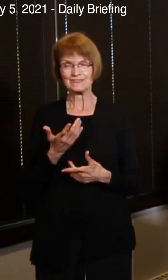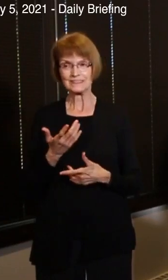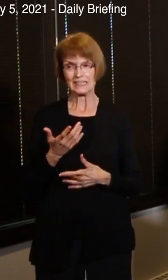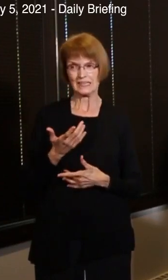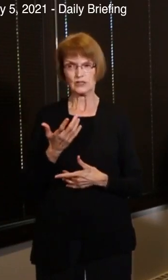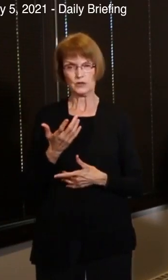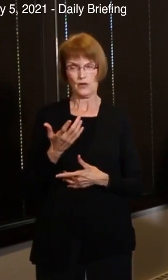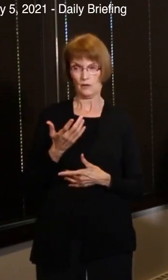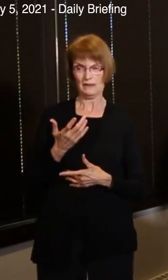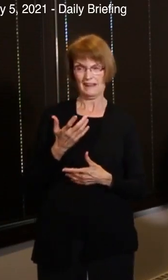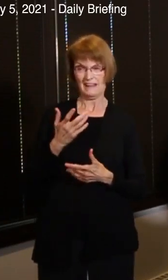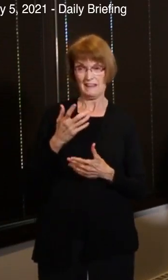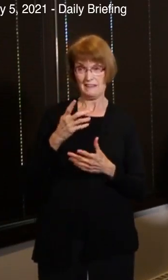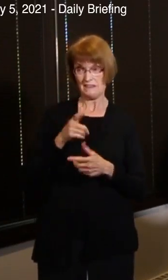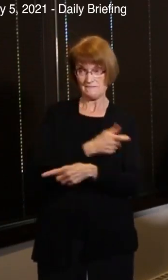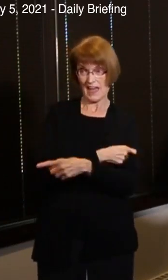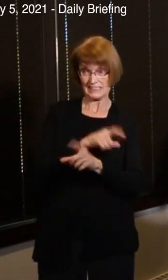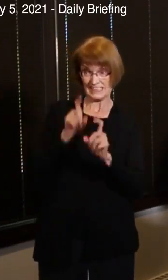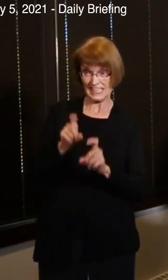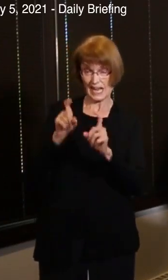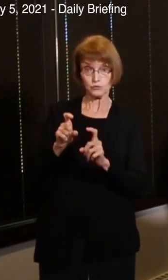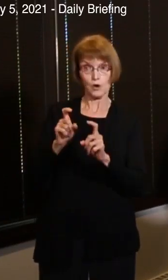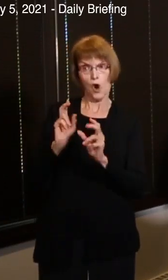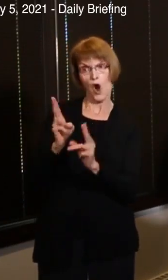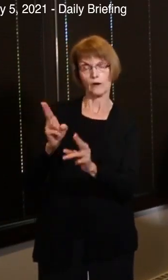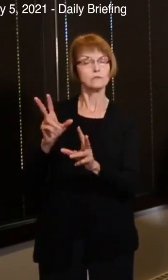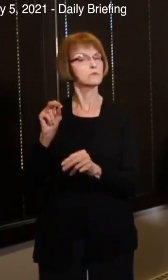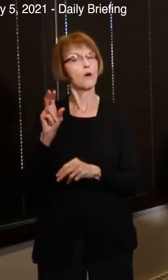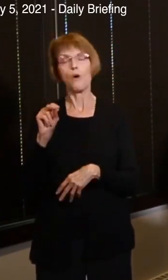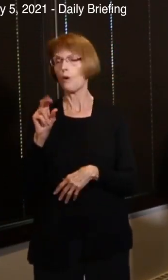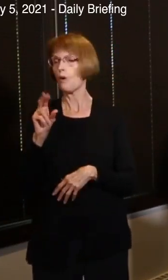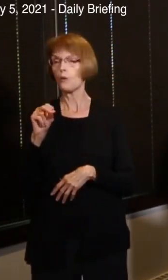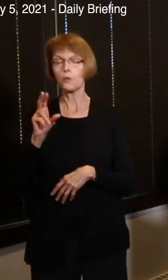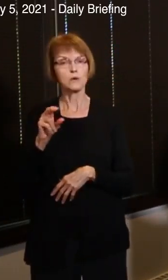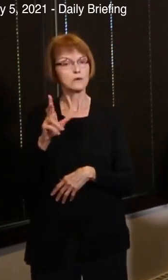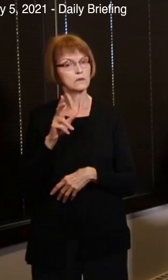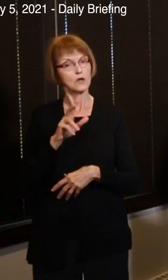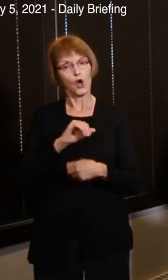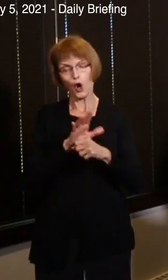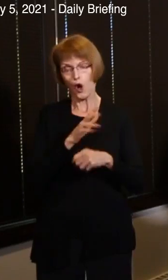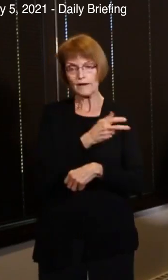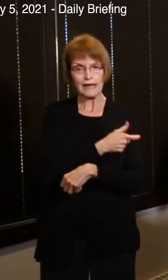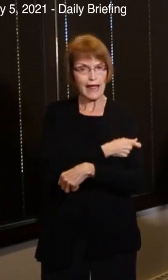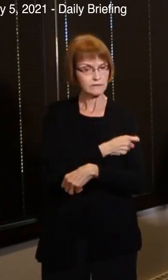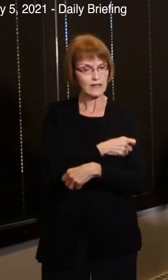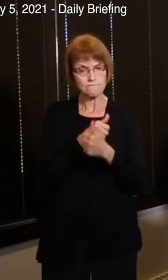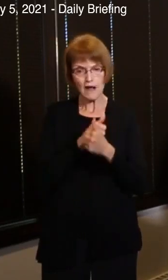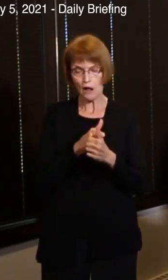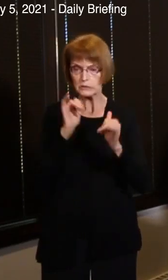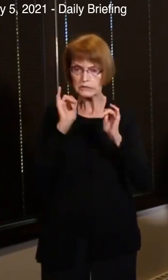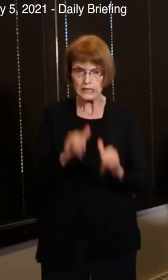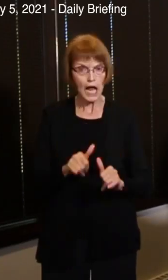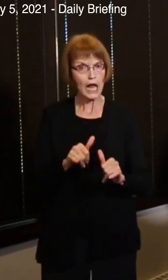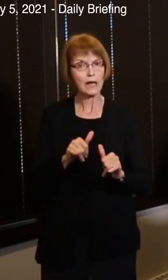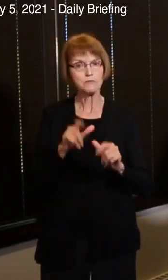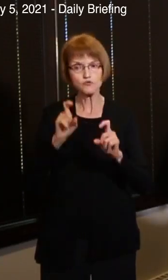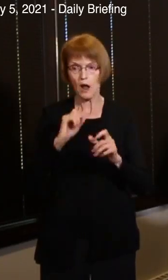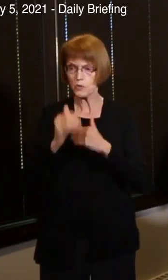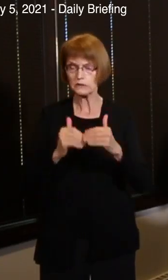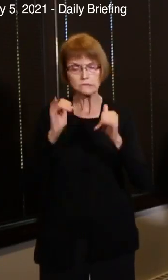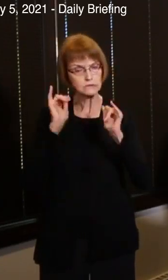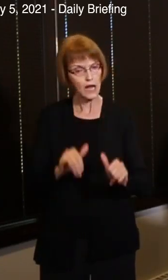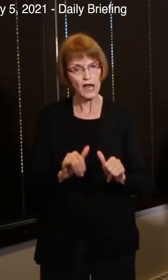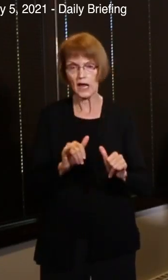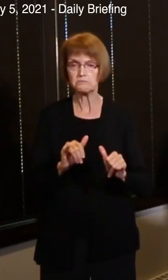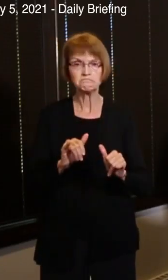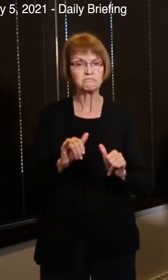was rushed, it wasn't. It went through all of the appropriate clinical safety and efficacy trials that any vaccine